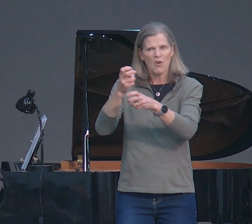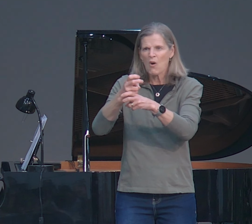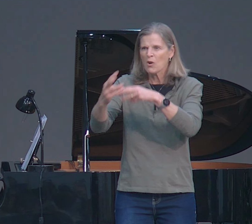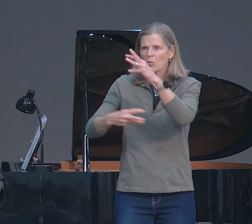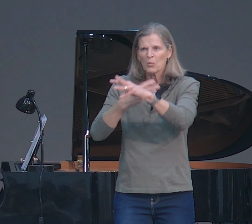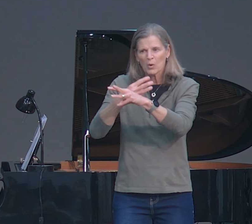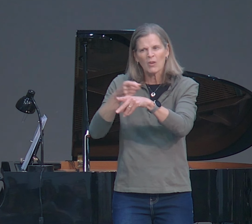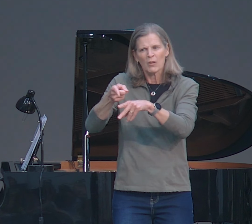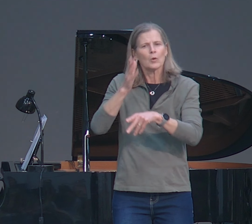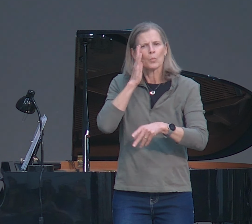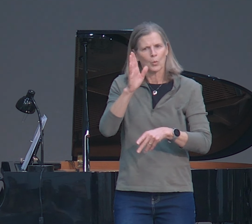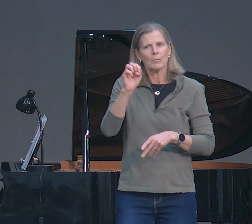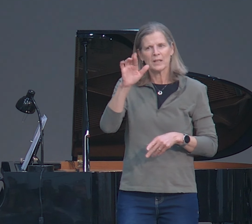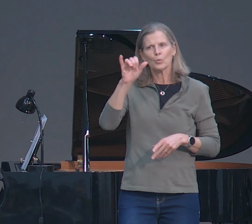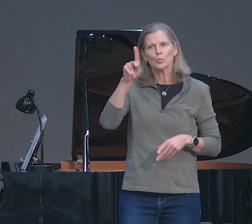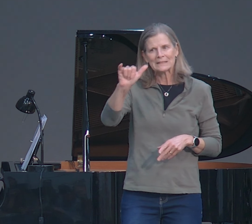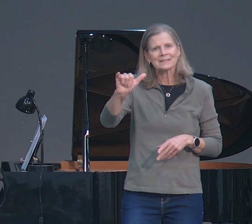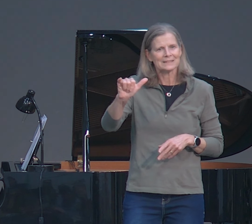to be risky.